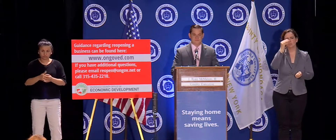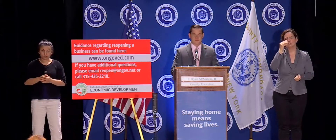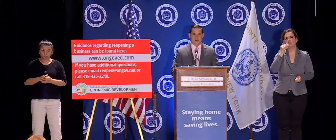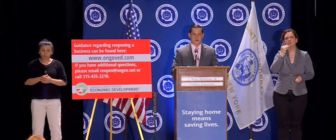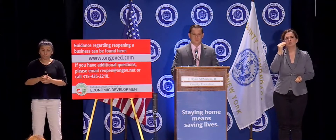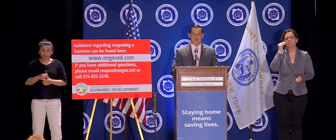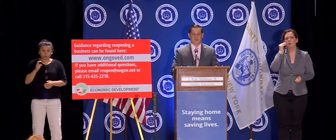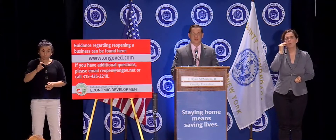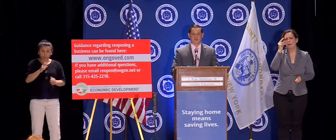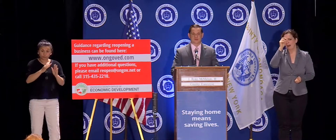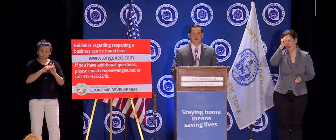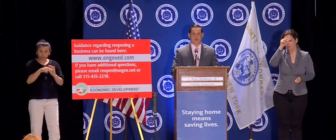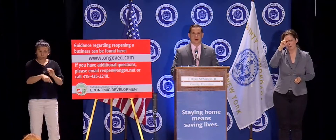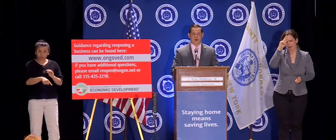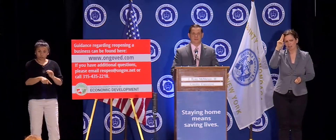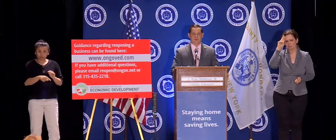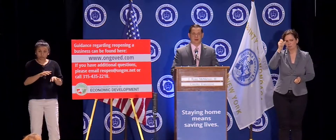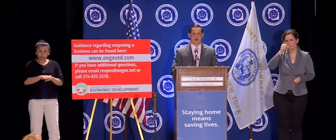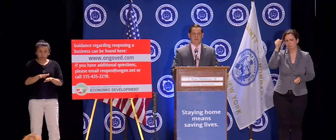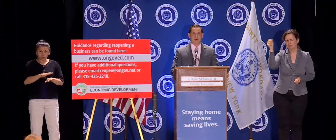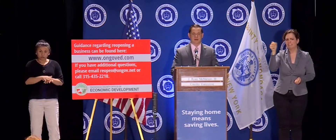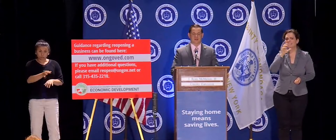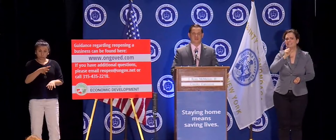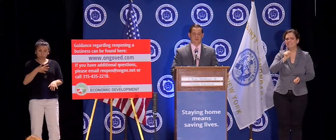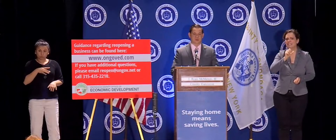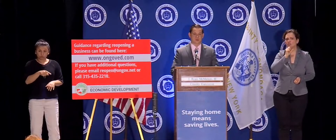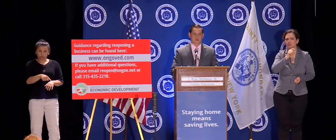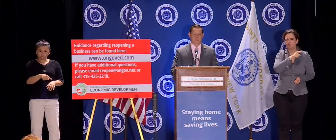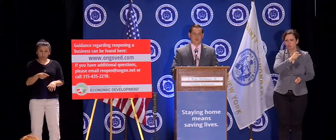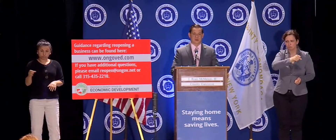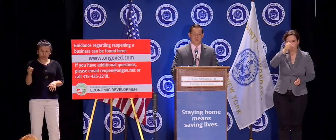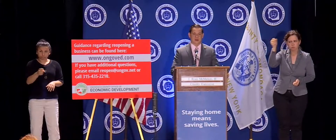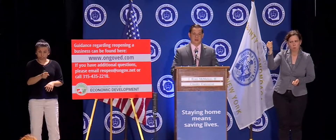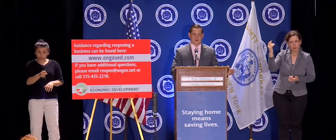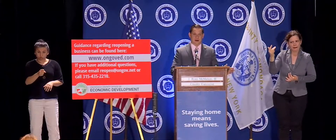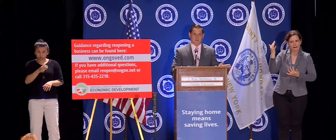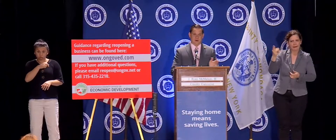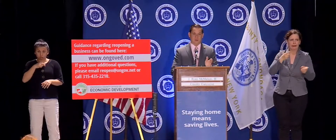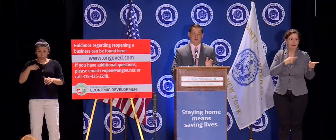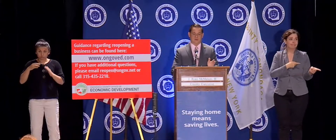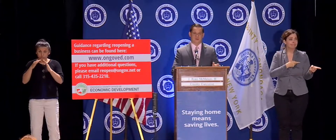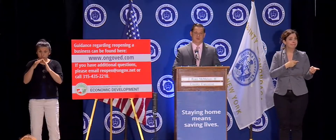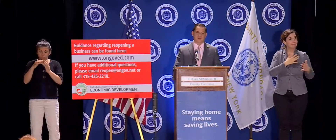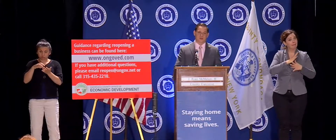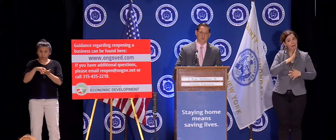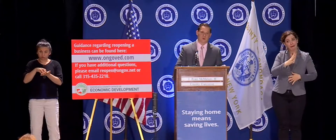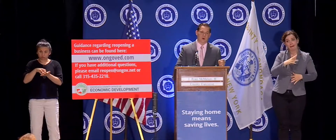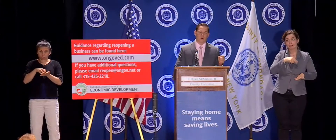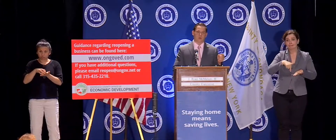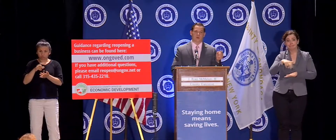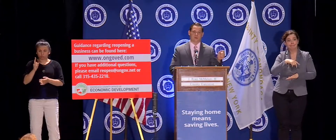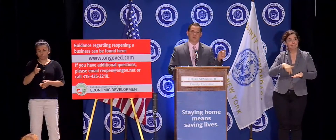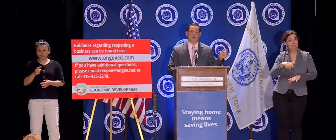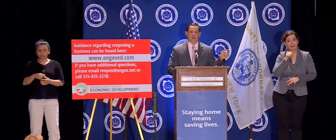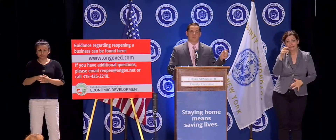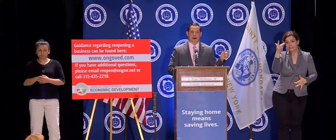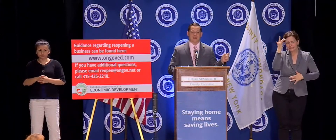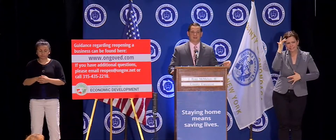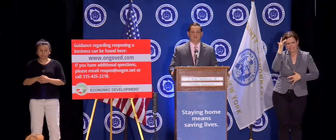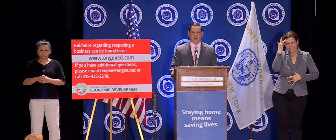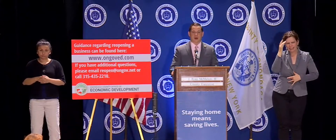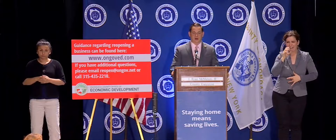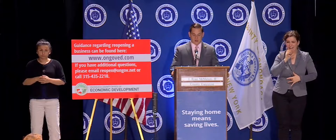facilities? They're seniors. I'm making assumptions that a lot of them are coming from these facilities, but knowing where